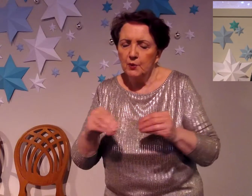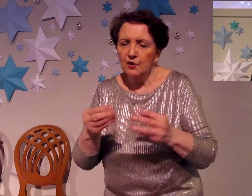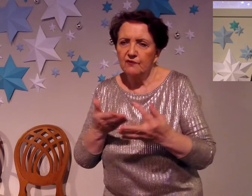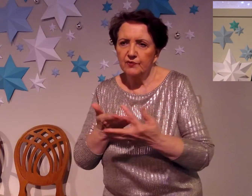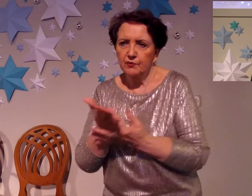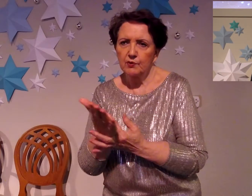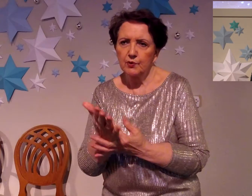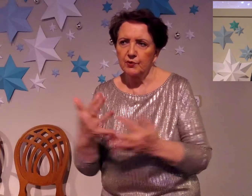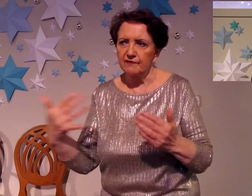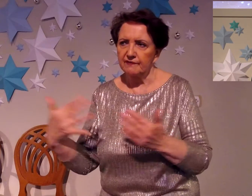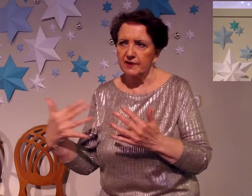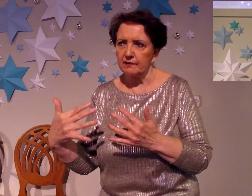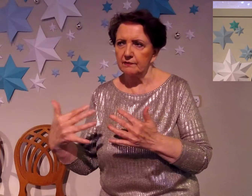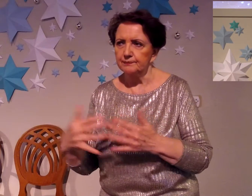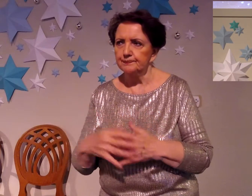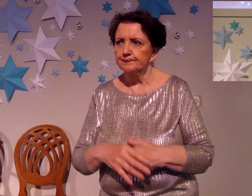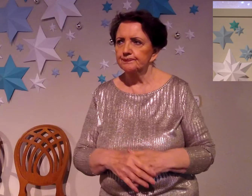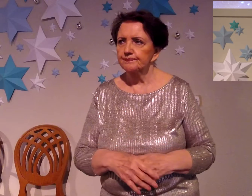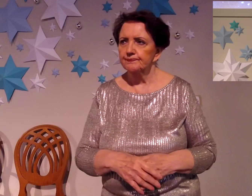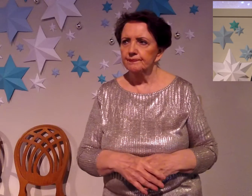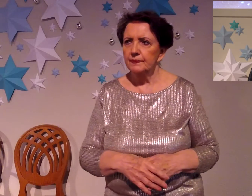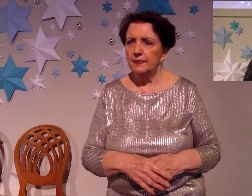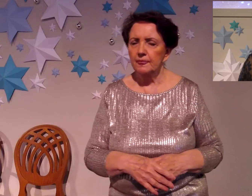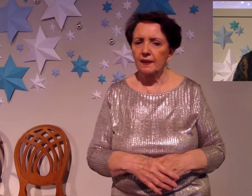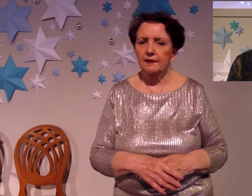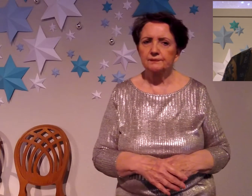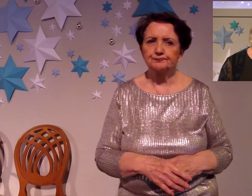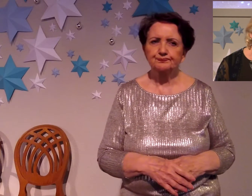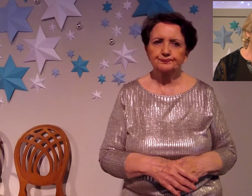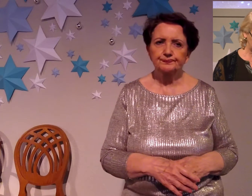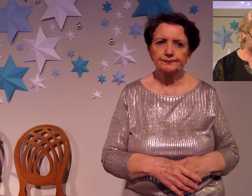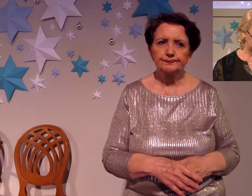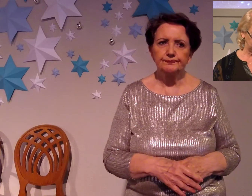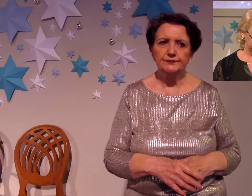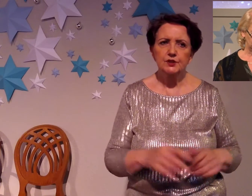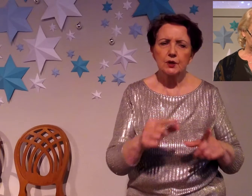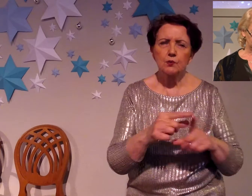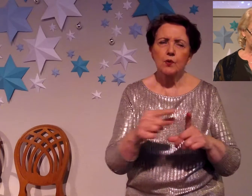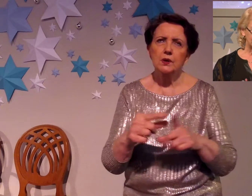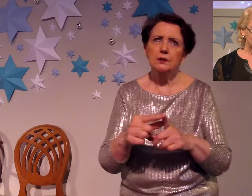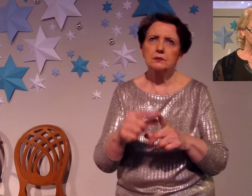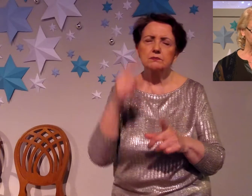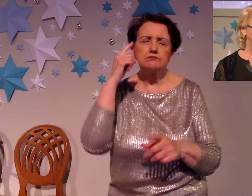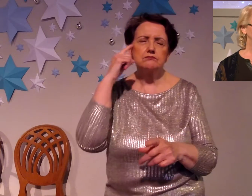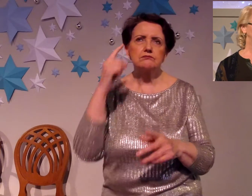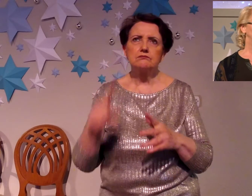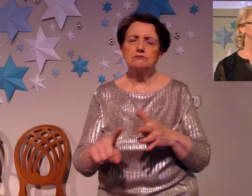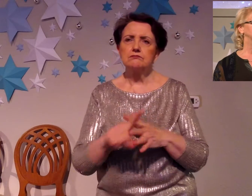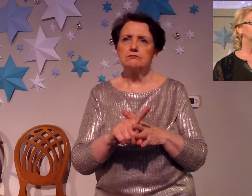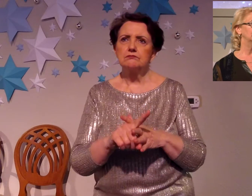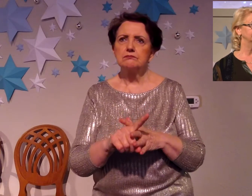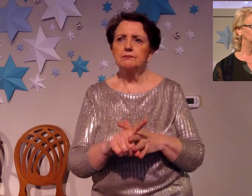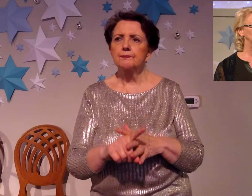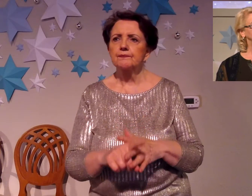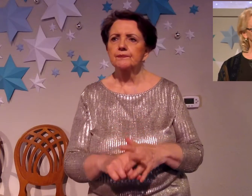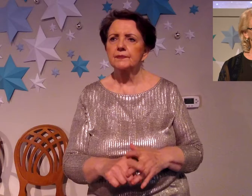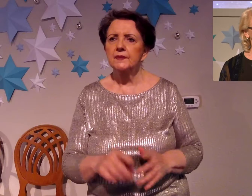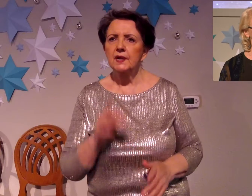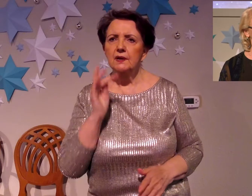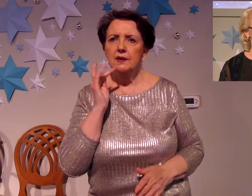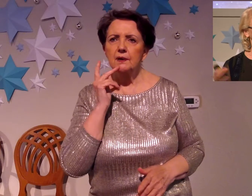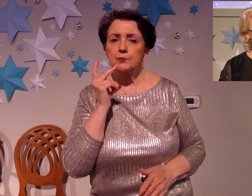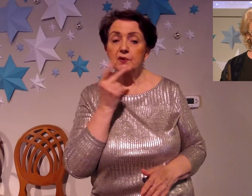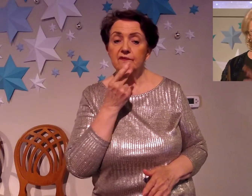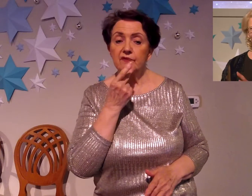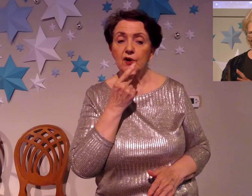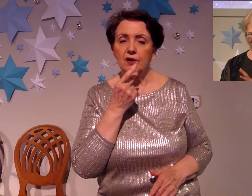fear. And a number of words came to me that I actually prefer to love, only